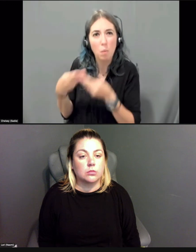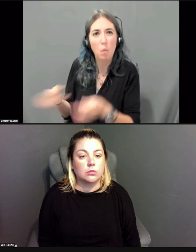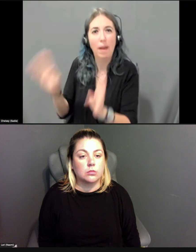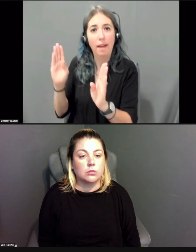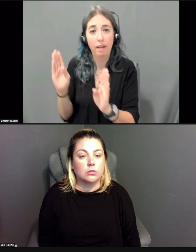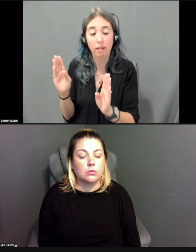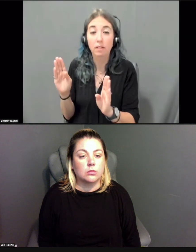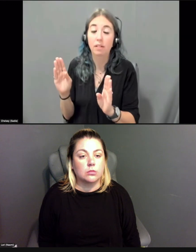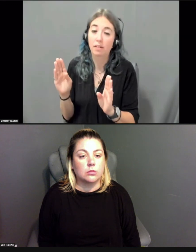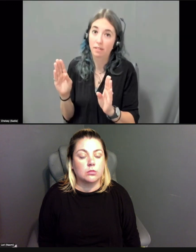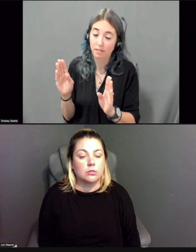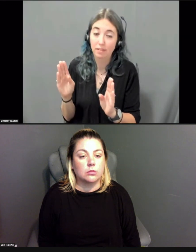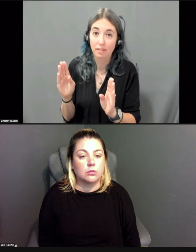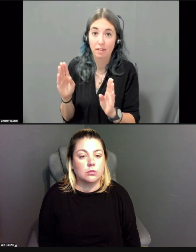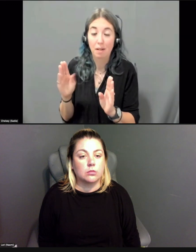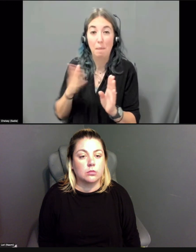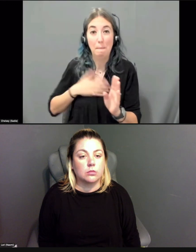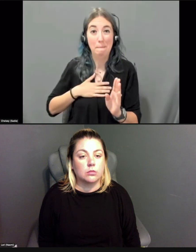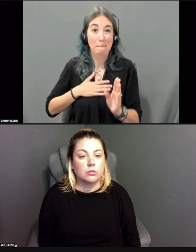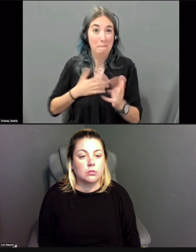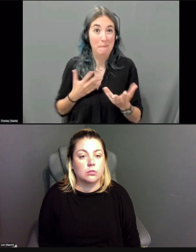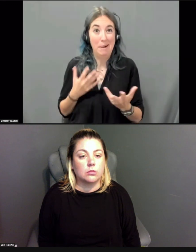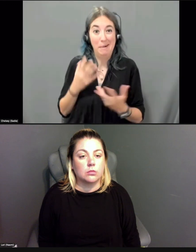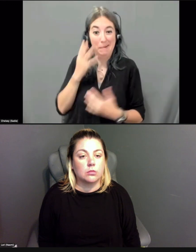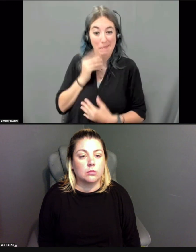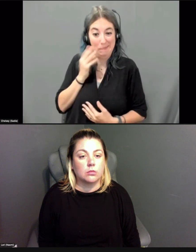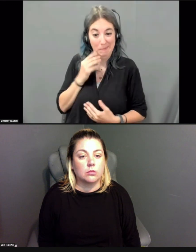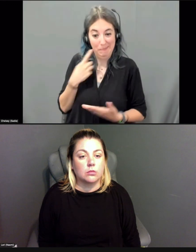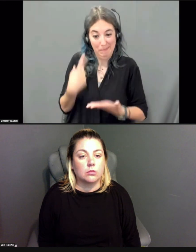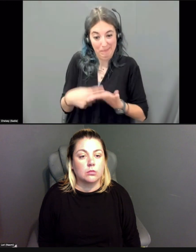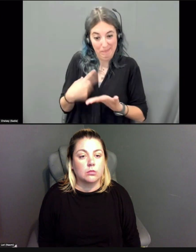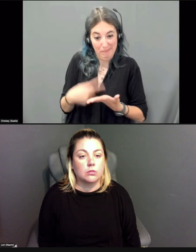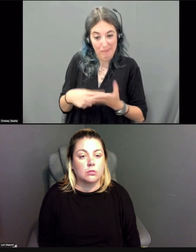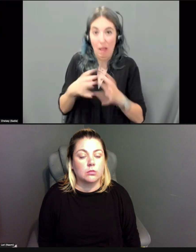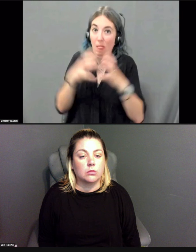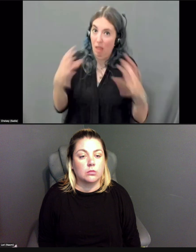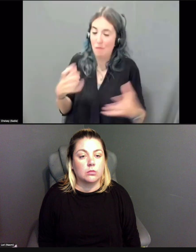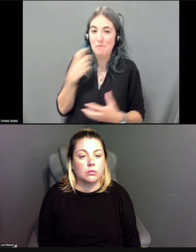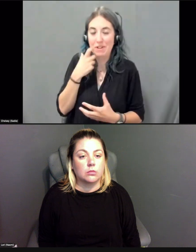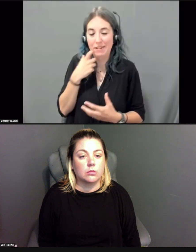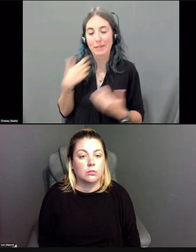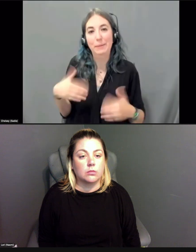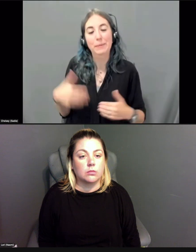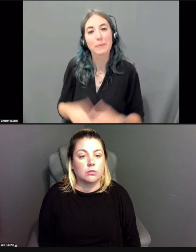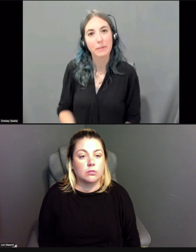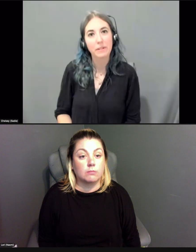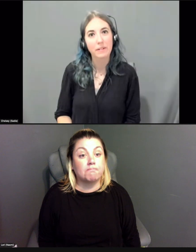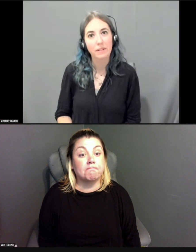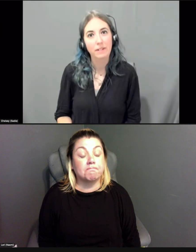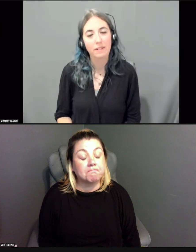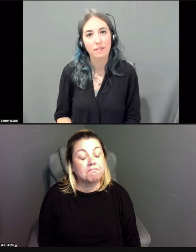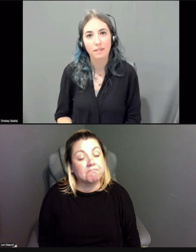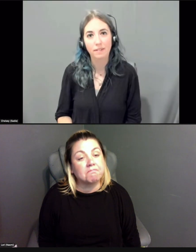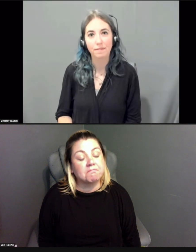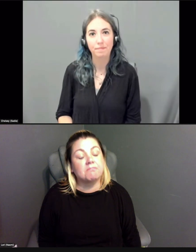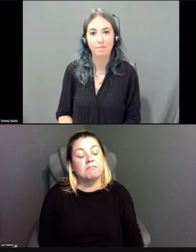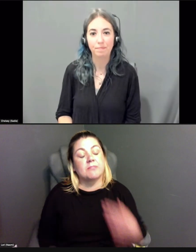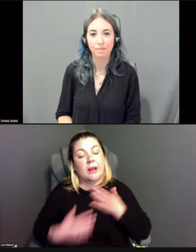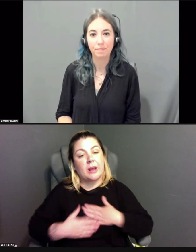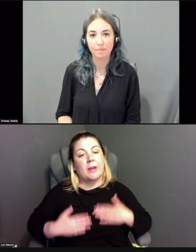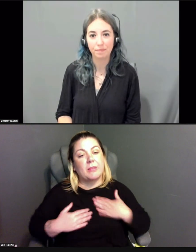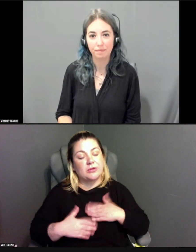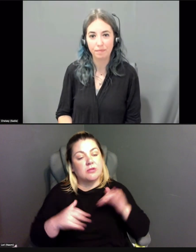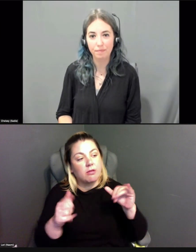topic in my world lately. Yeah, I love that. And I think that there is something here